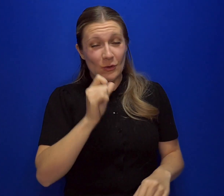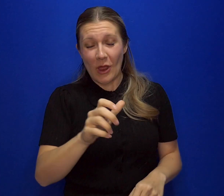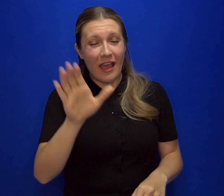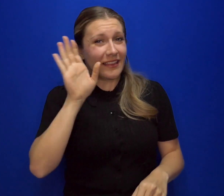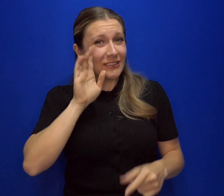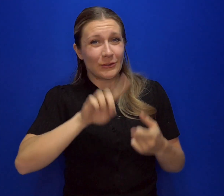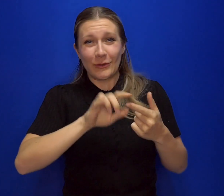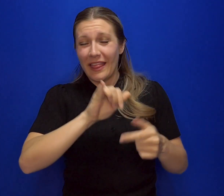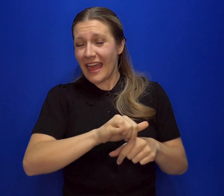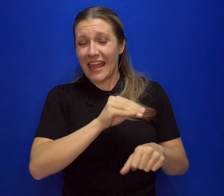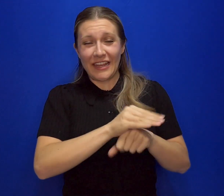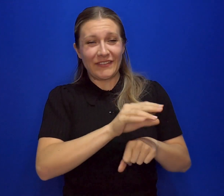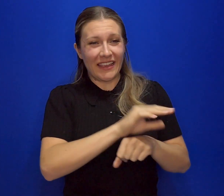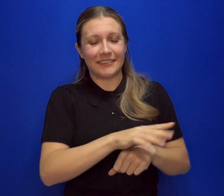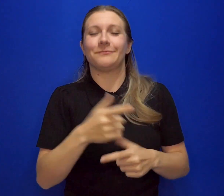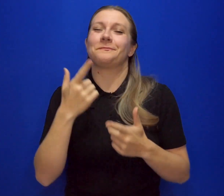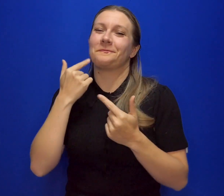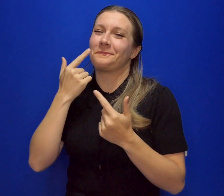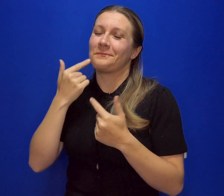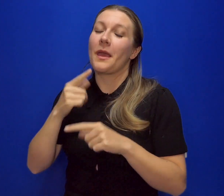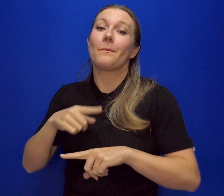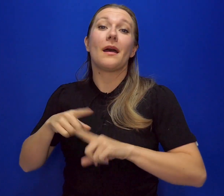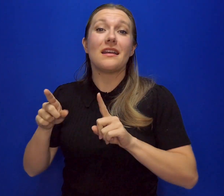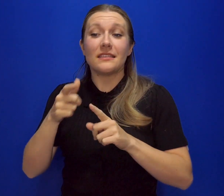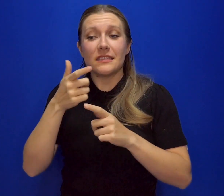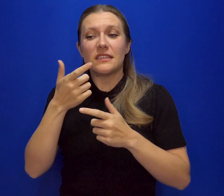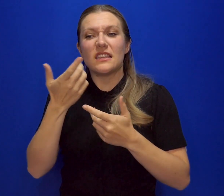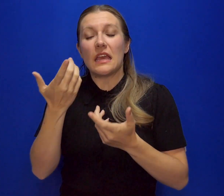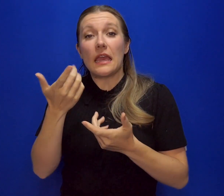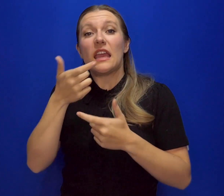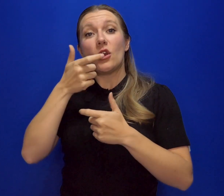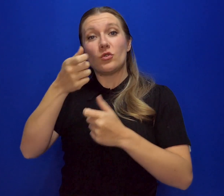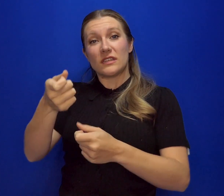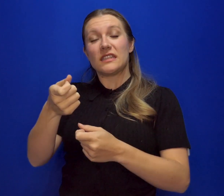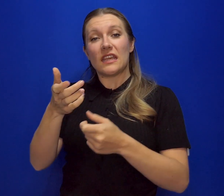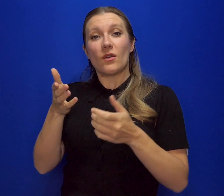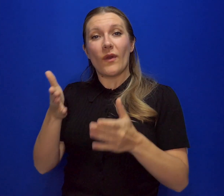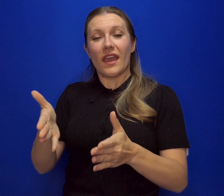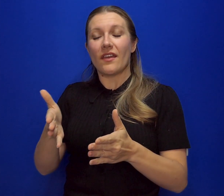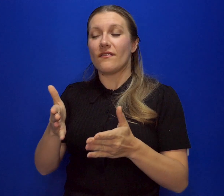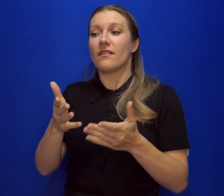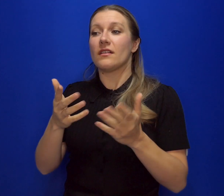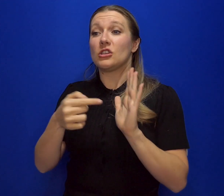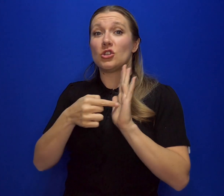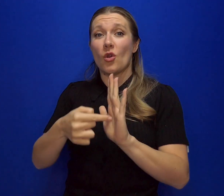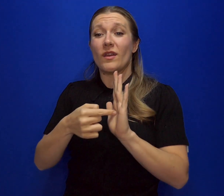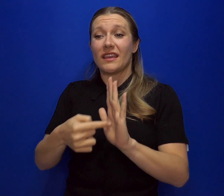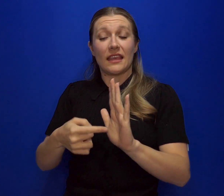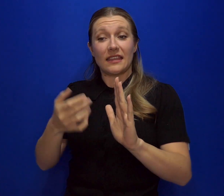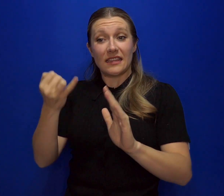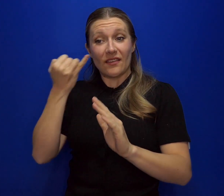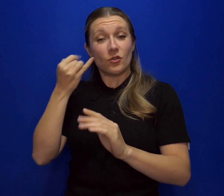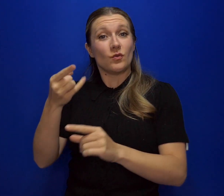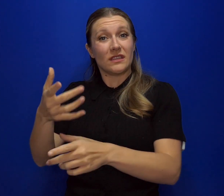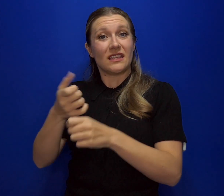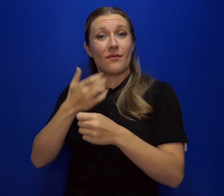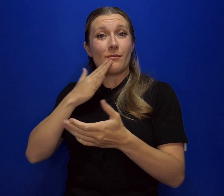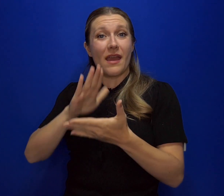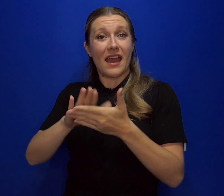Do not listen to that piece of advice. But it's an interesting way of showing how when you get bad information at first,